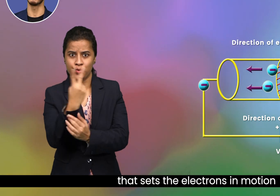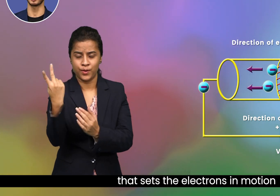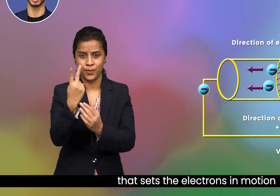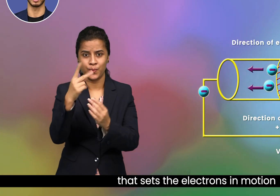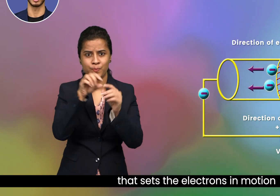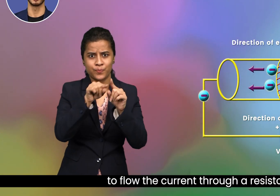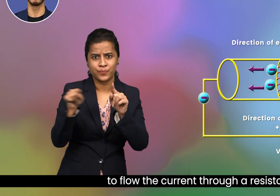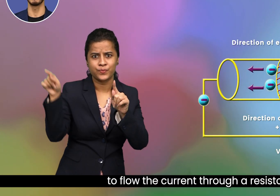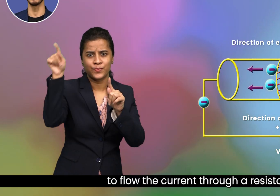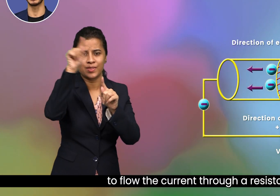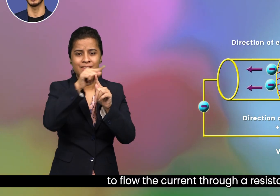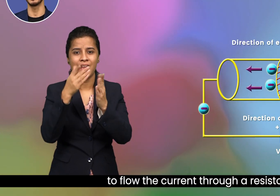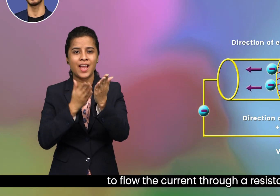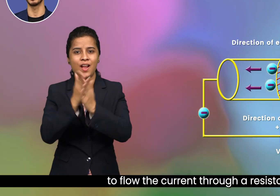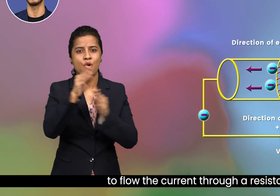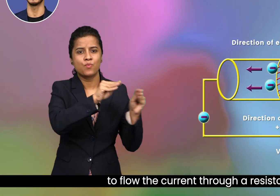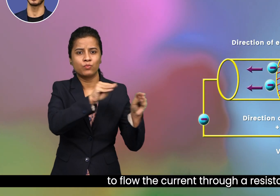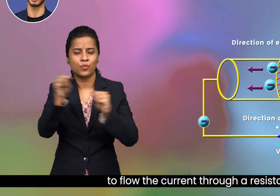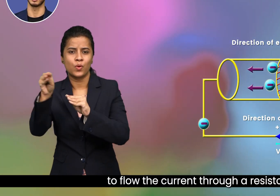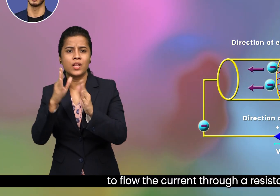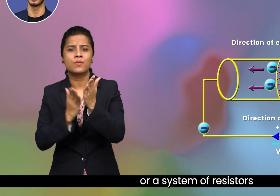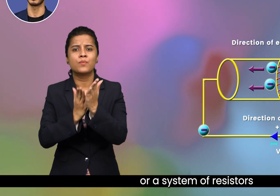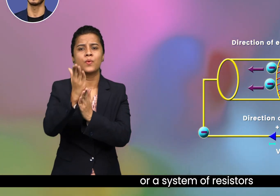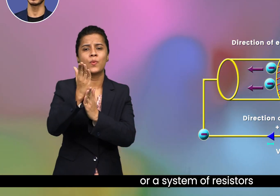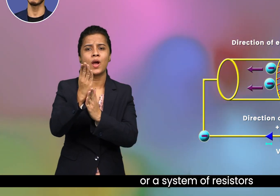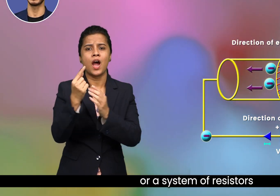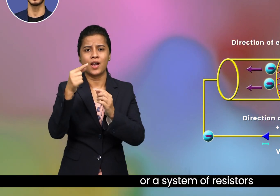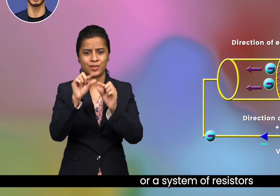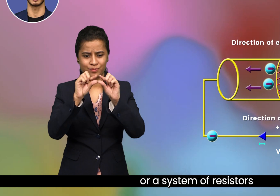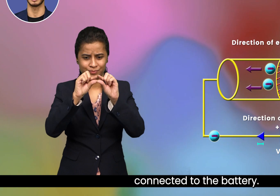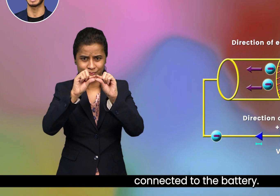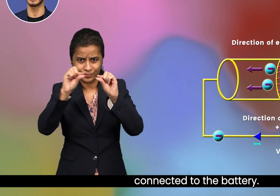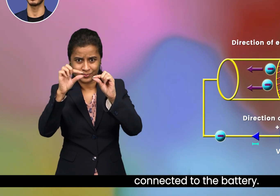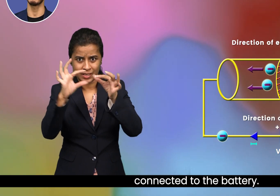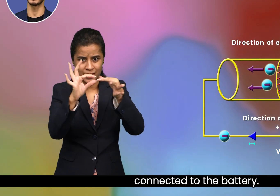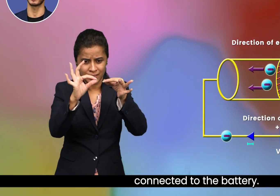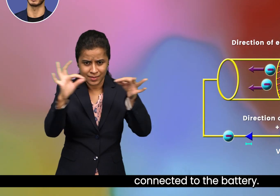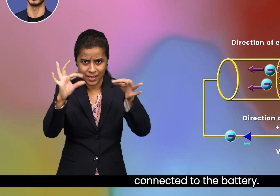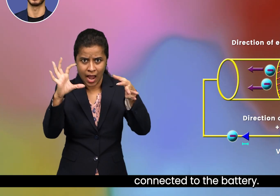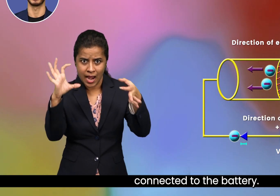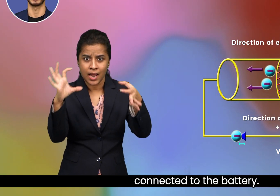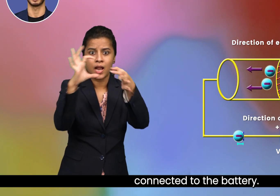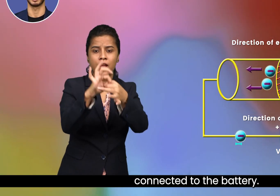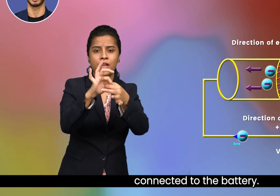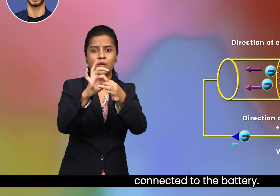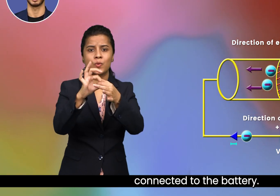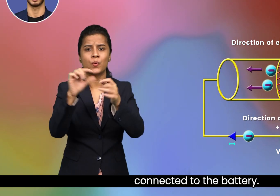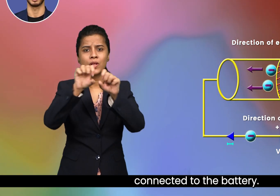electrons in motion to flow the current through a resistor or a system of resistors connected to the battery.